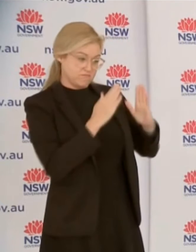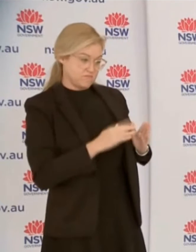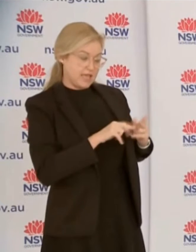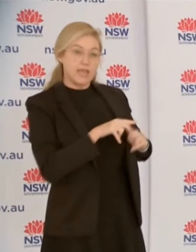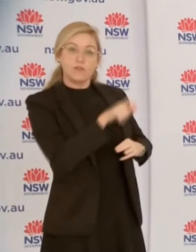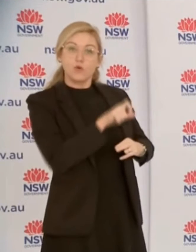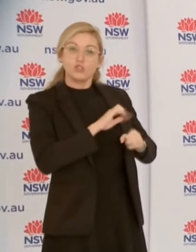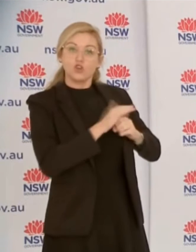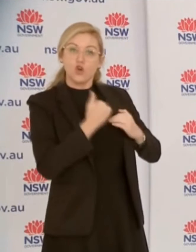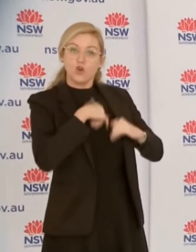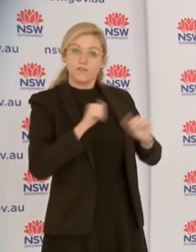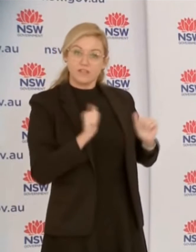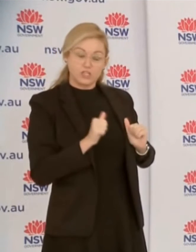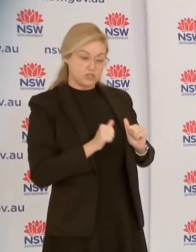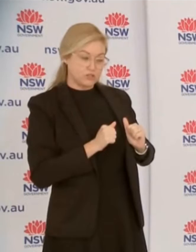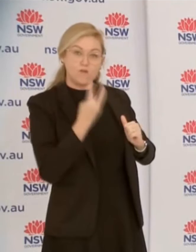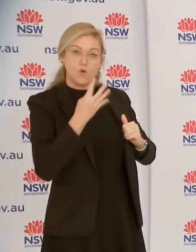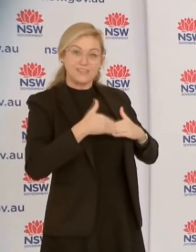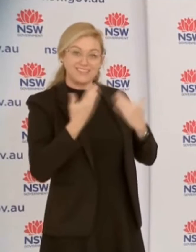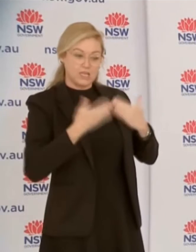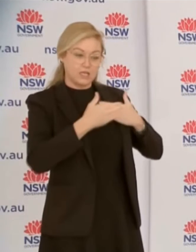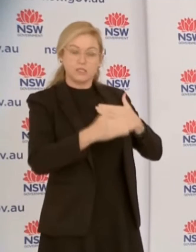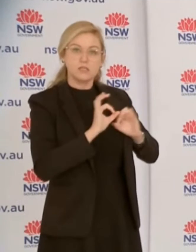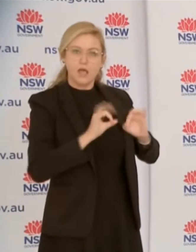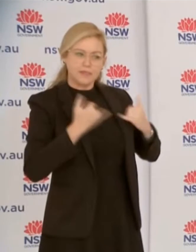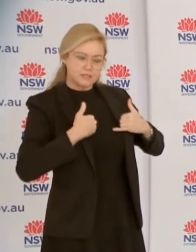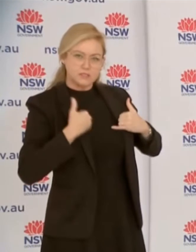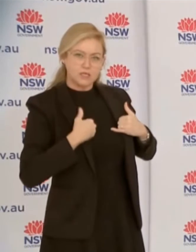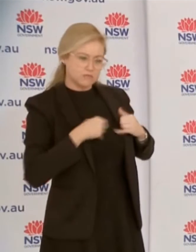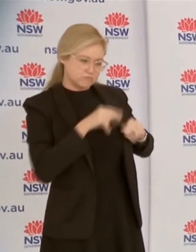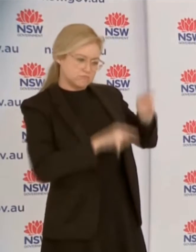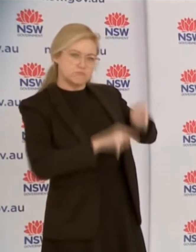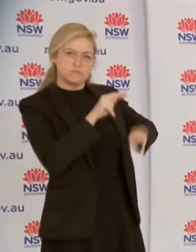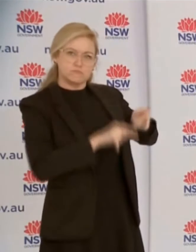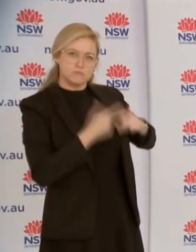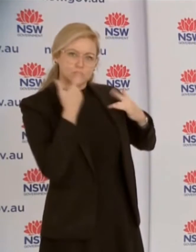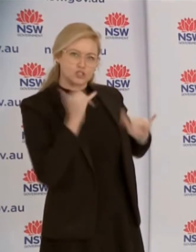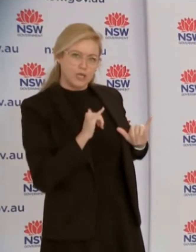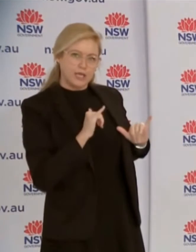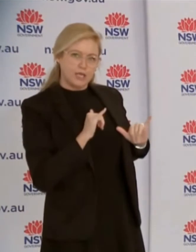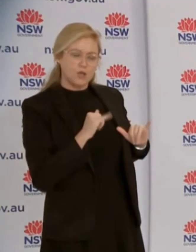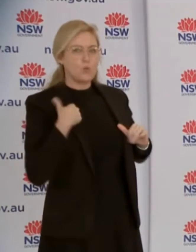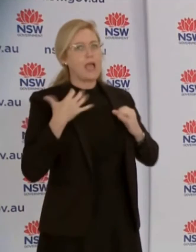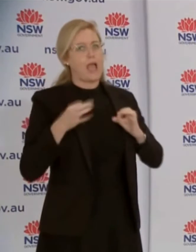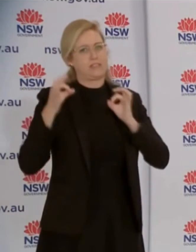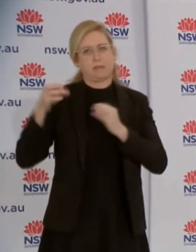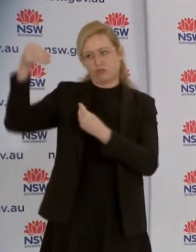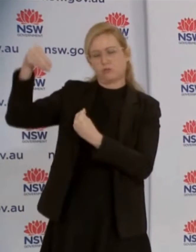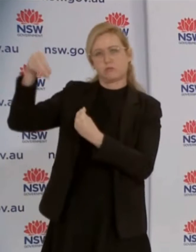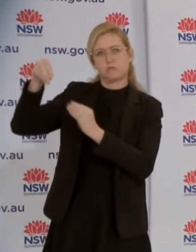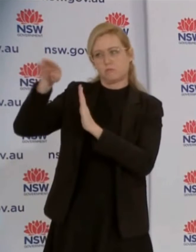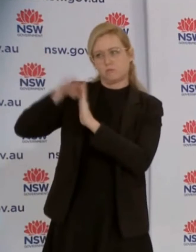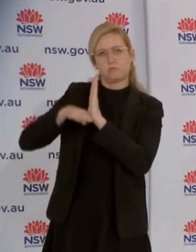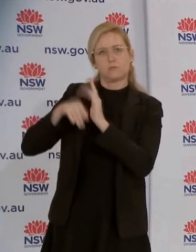is a guideline that's developed by the Communicable Diseases Network of Australia that outlines the release criterion, and if